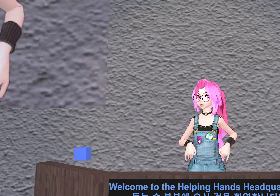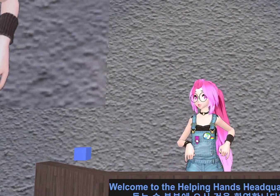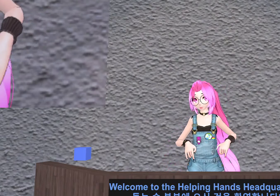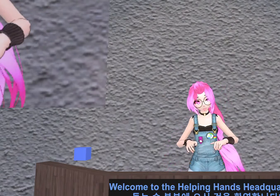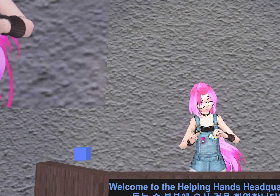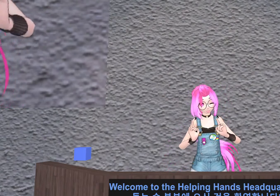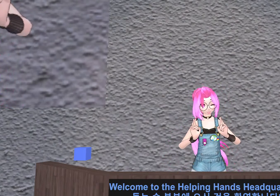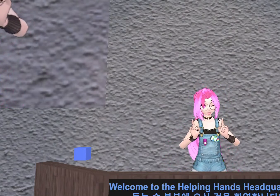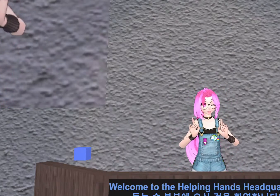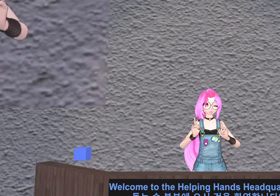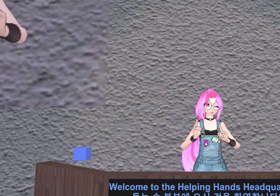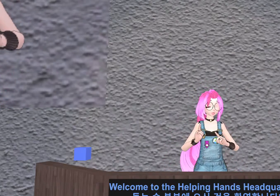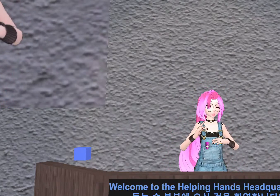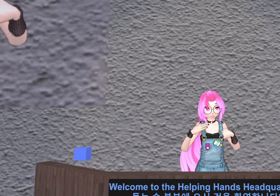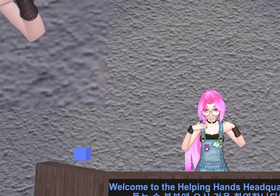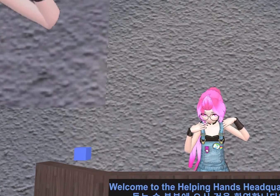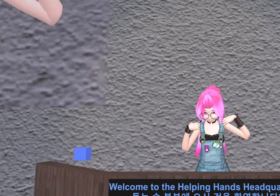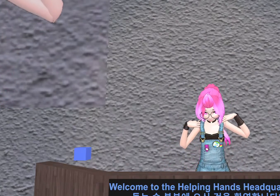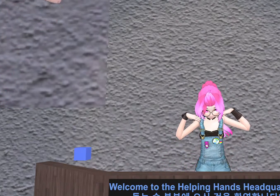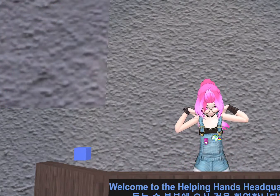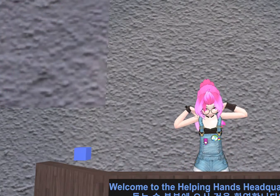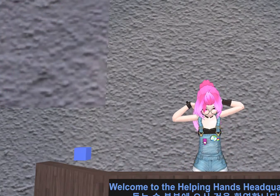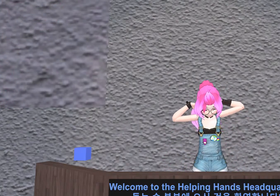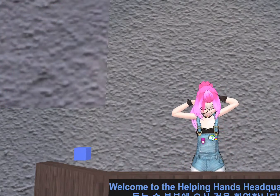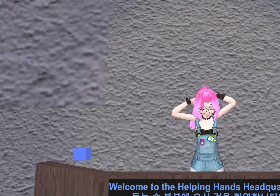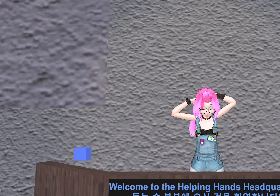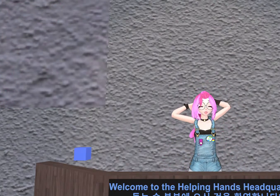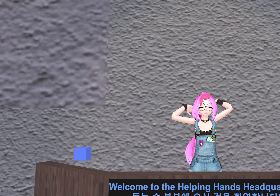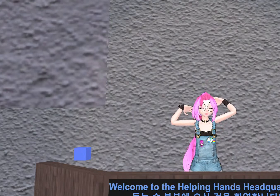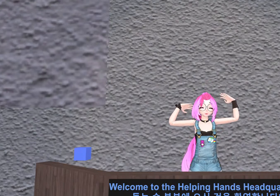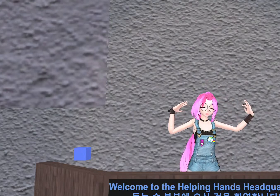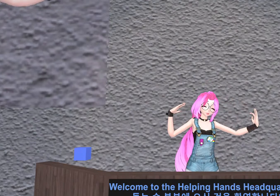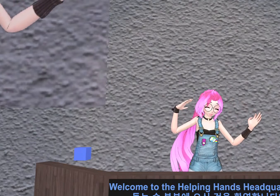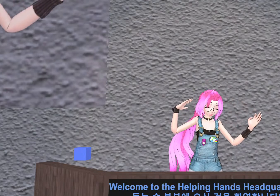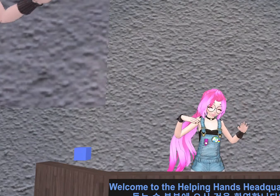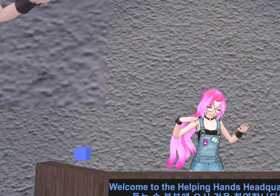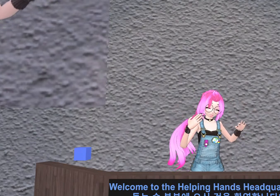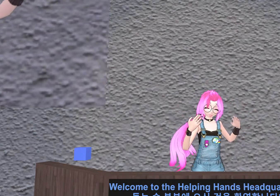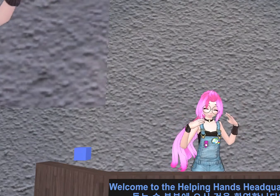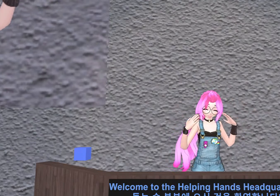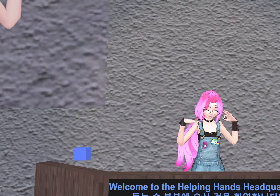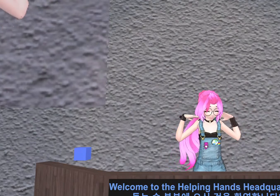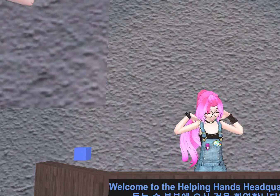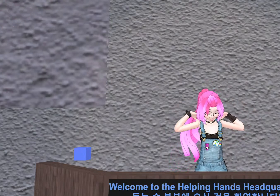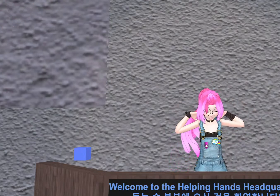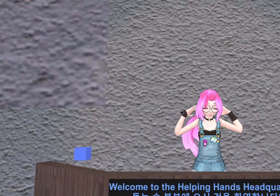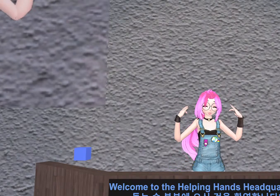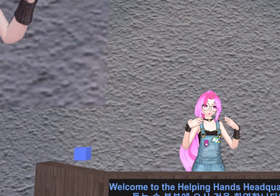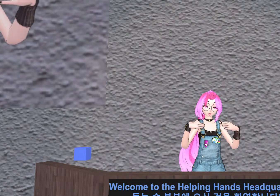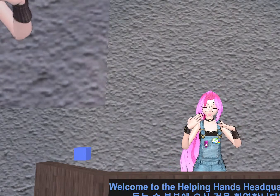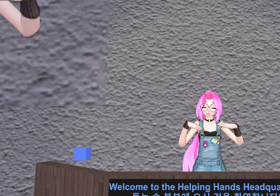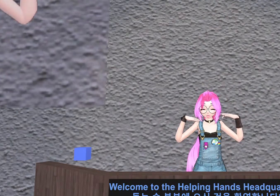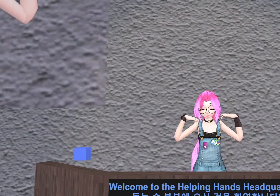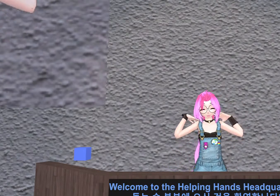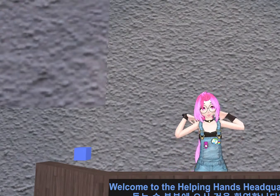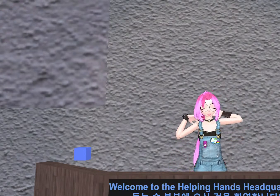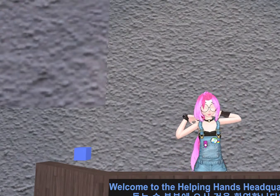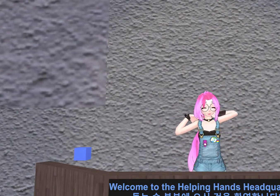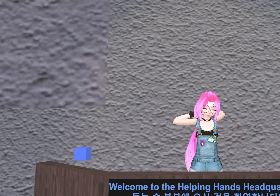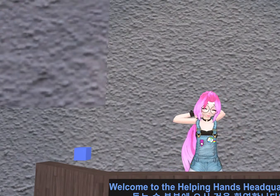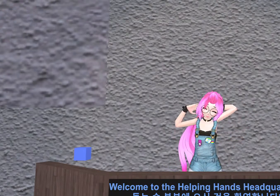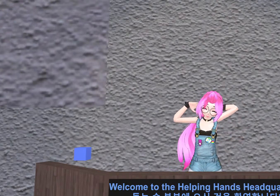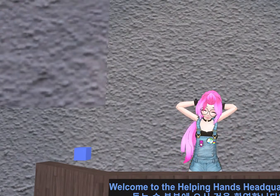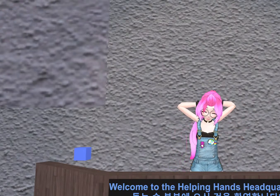A little bit of a tangent, but just want to make sure y'all don't get confused. Also, hold on. My hair is so long it's making me sweat. It's really